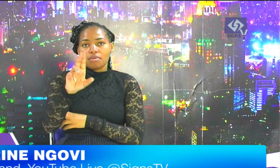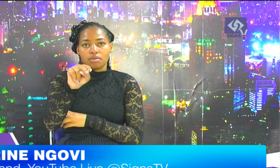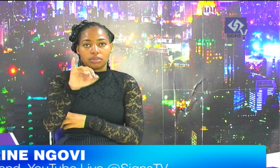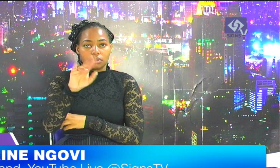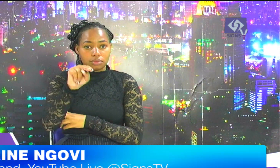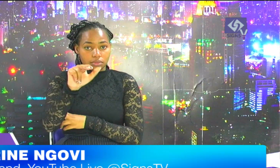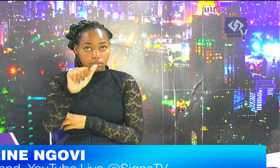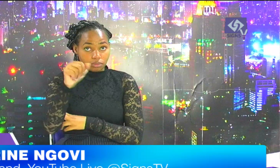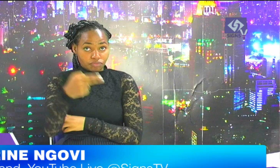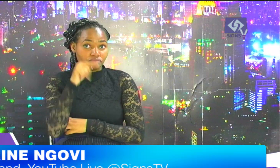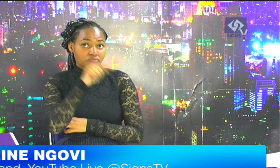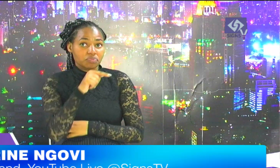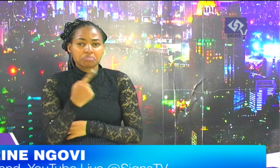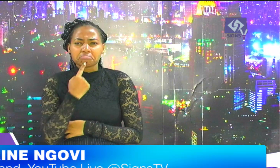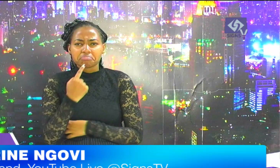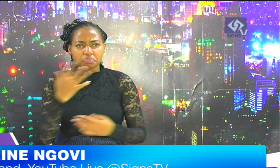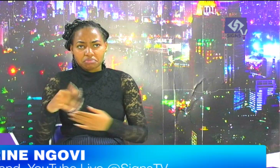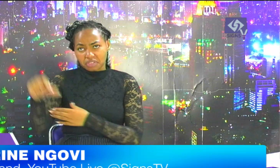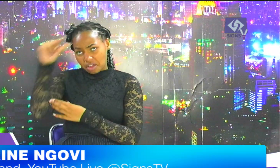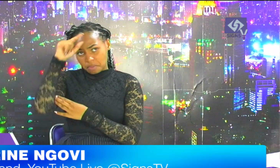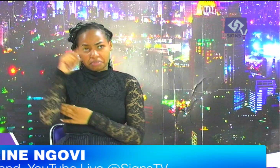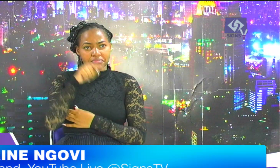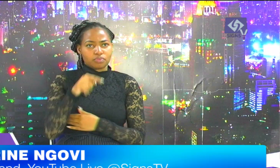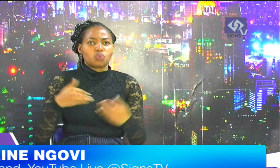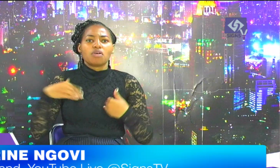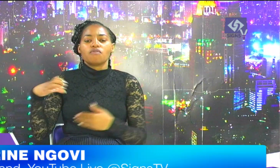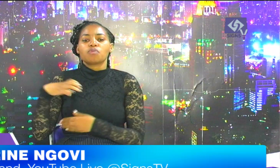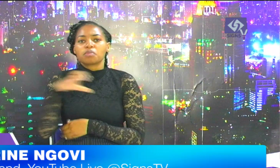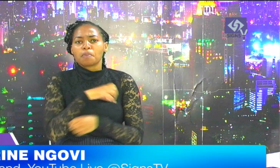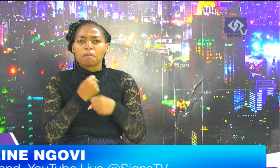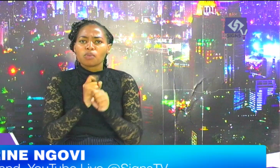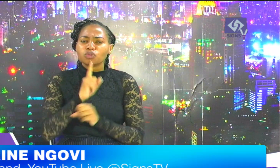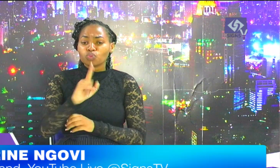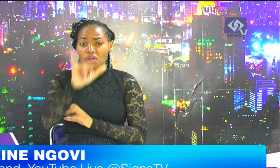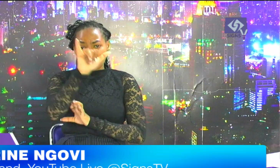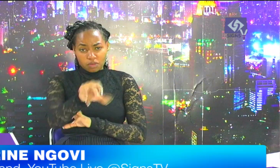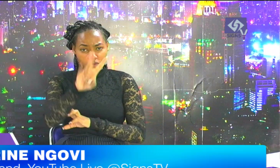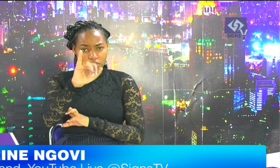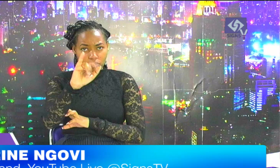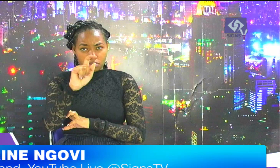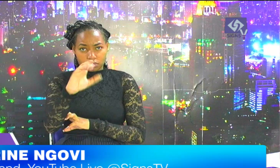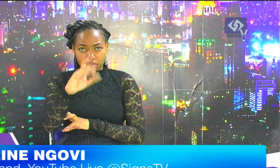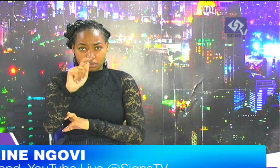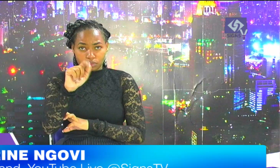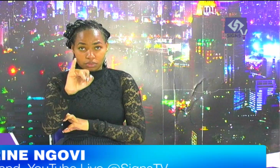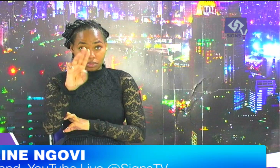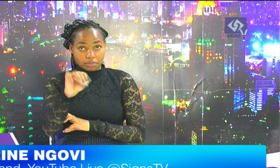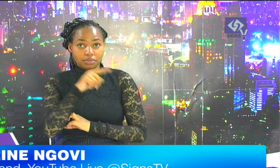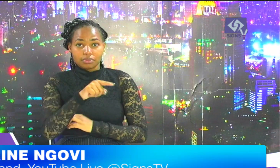Tourism Cabinet Secretary Penina Malonza said the government is committed to